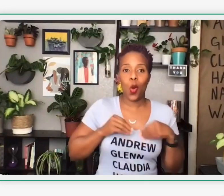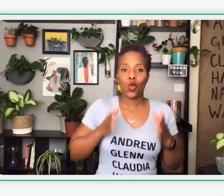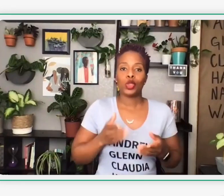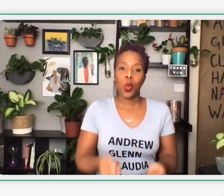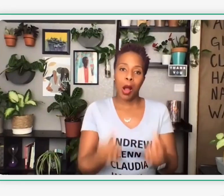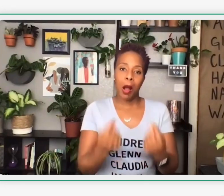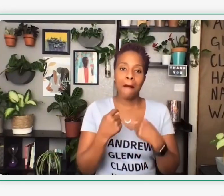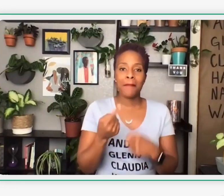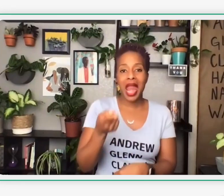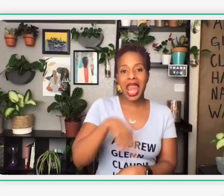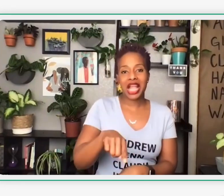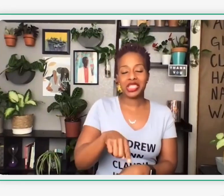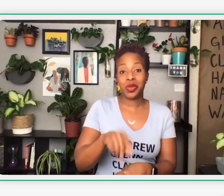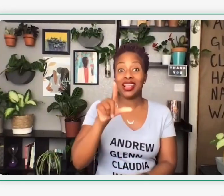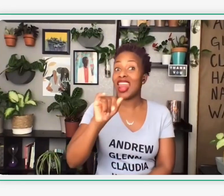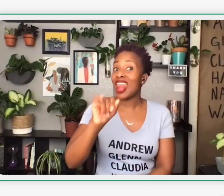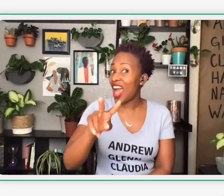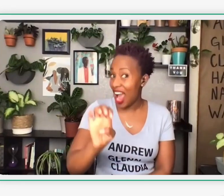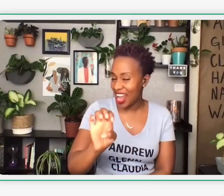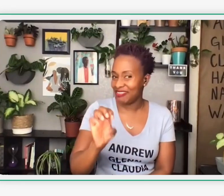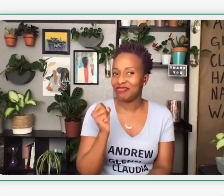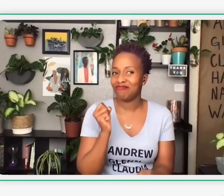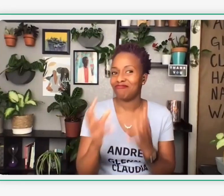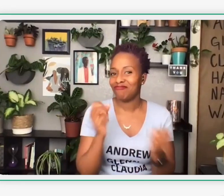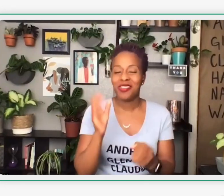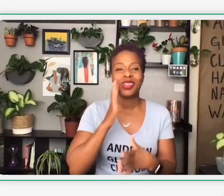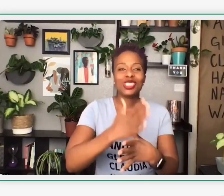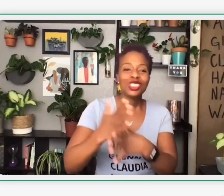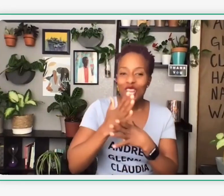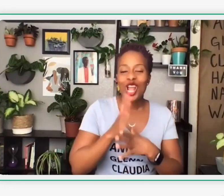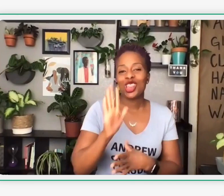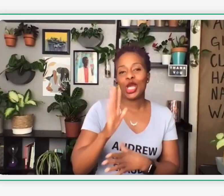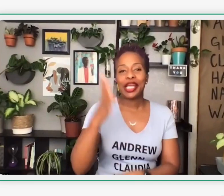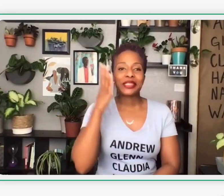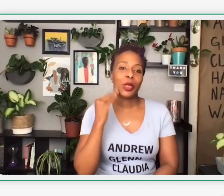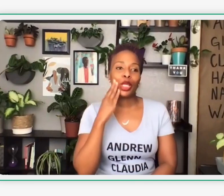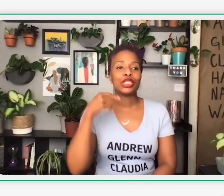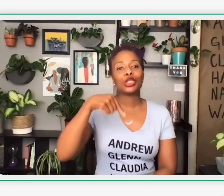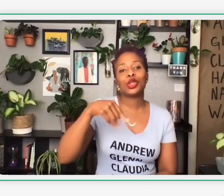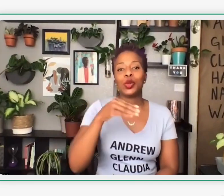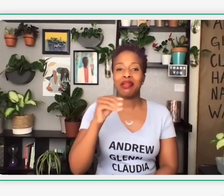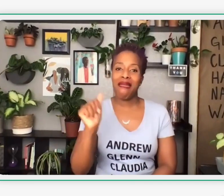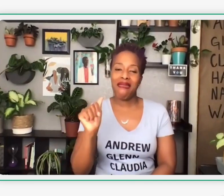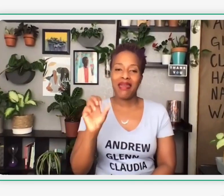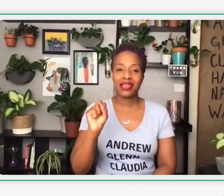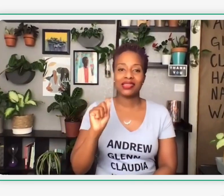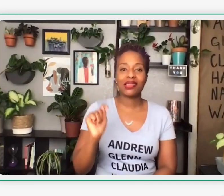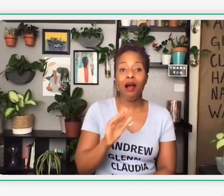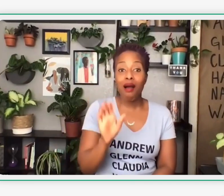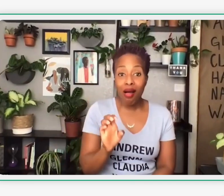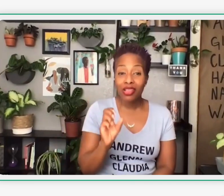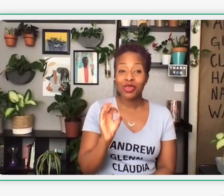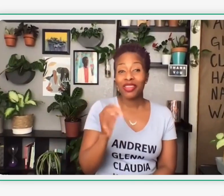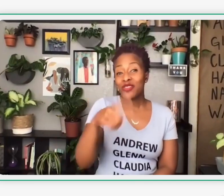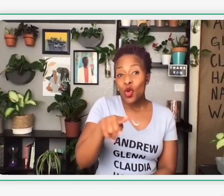So we have the female business owners to come next week live to share their personal experiences. It'll be